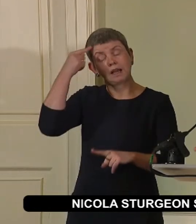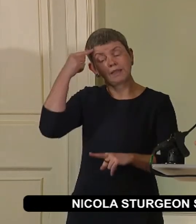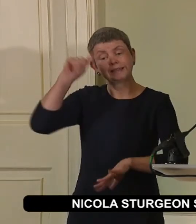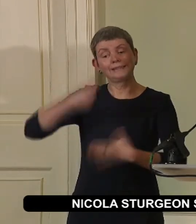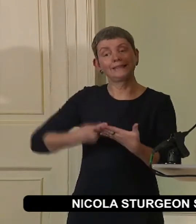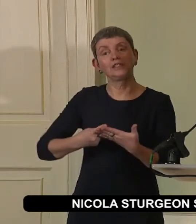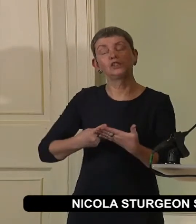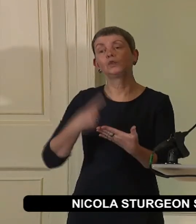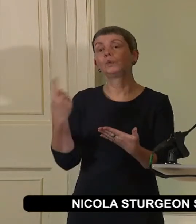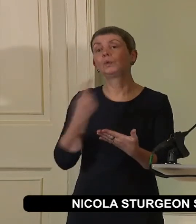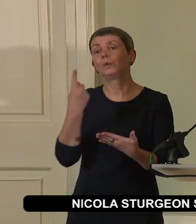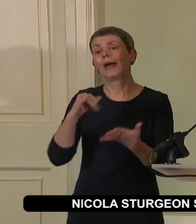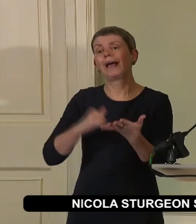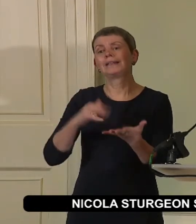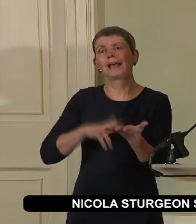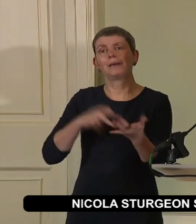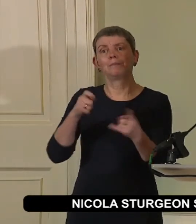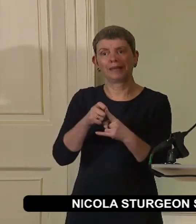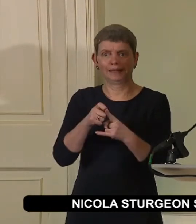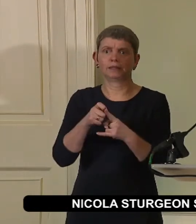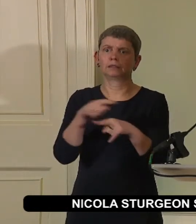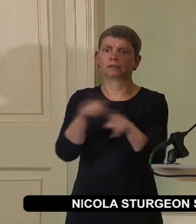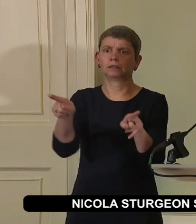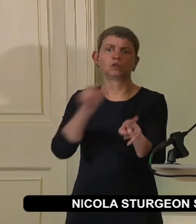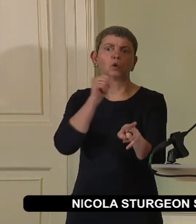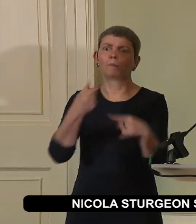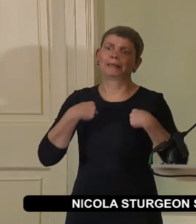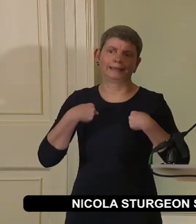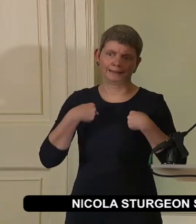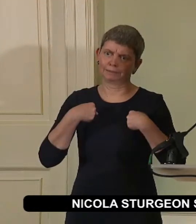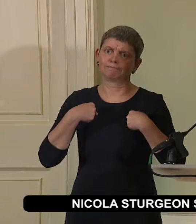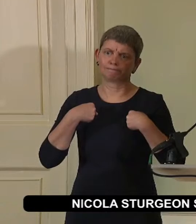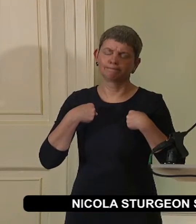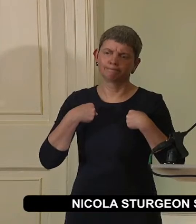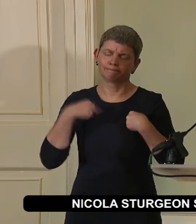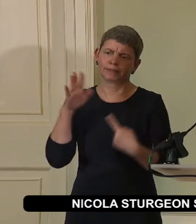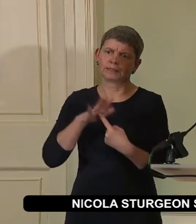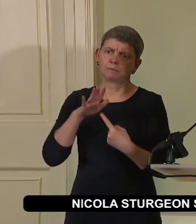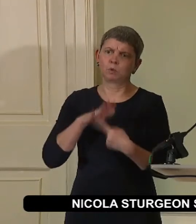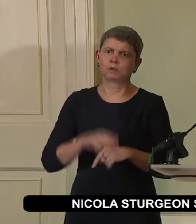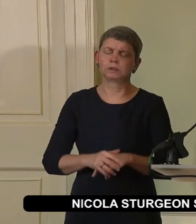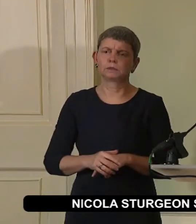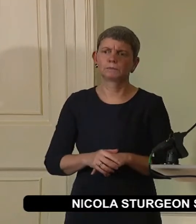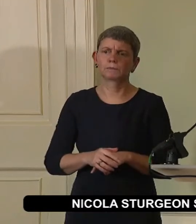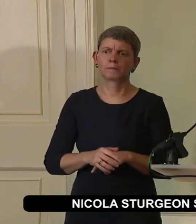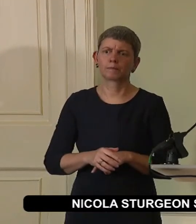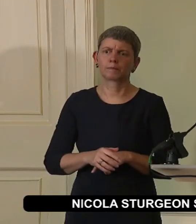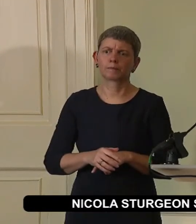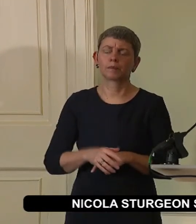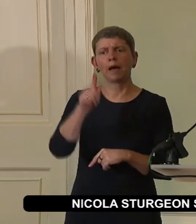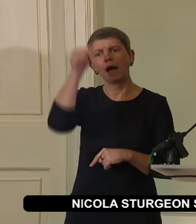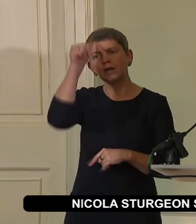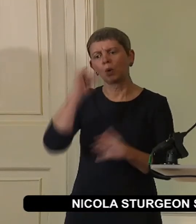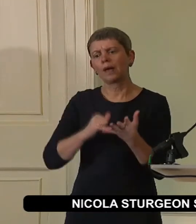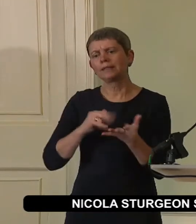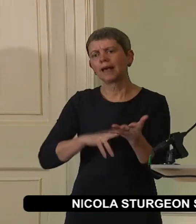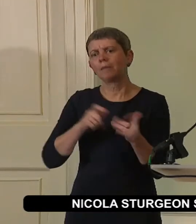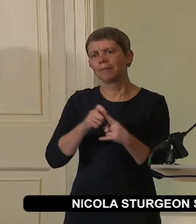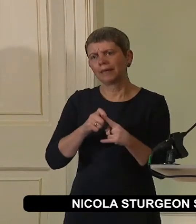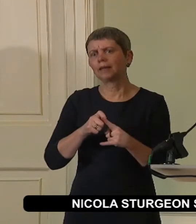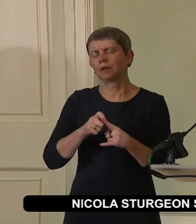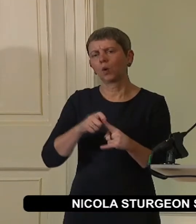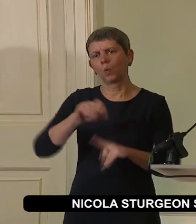the SNP collectively, not by me alone. But I know my party well enough to